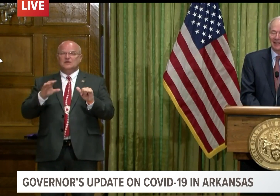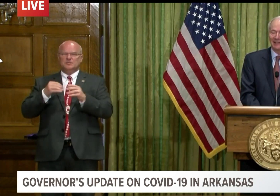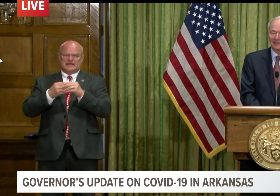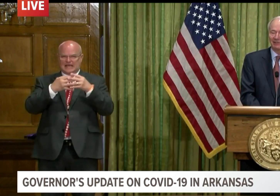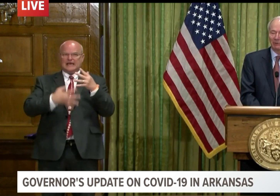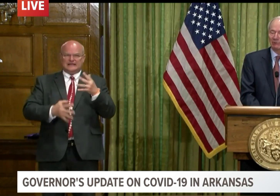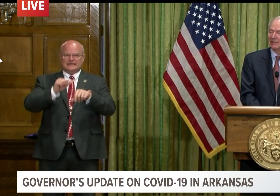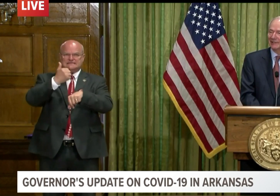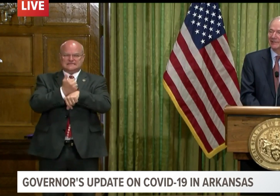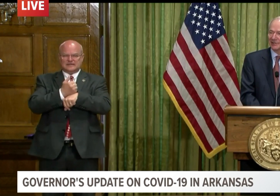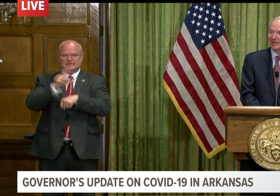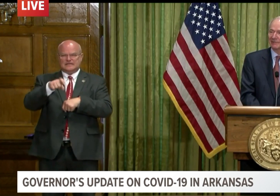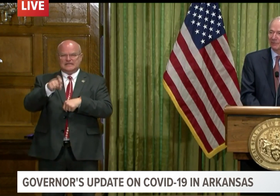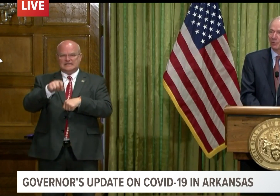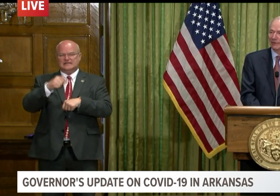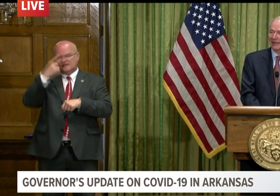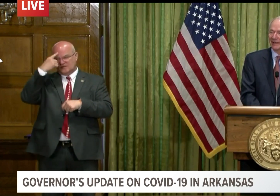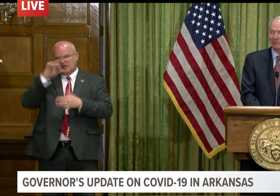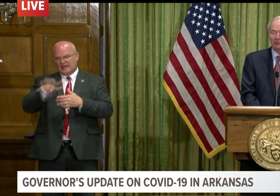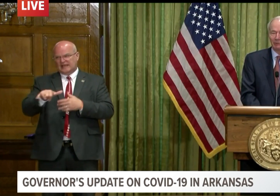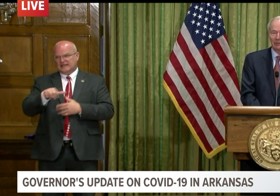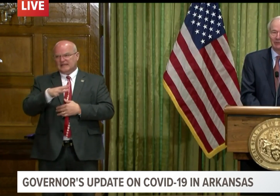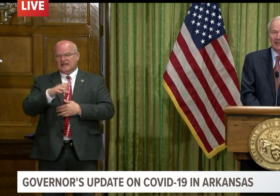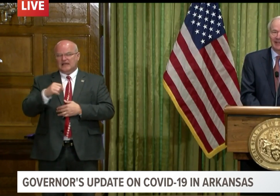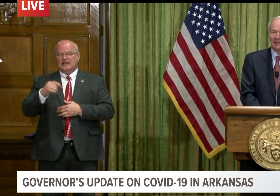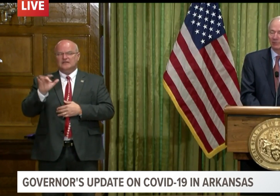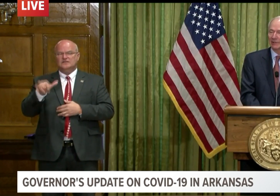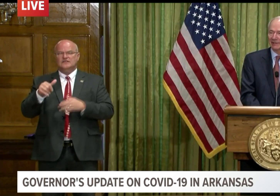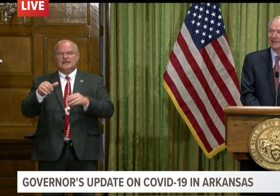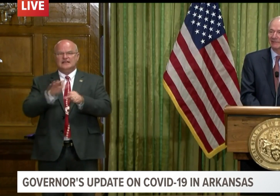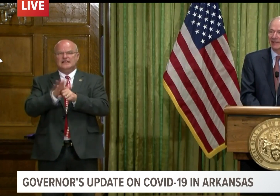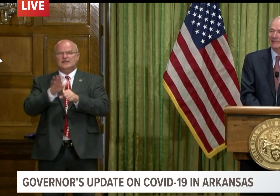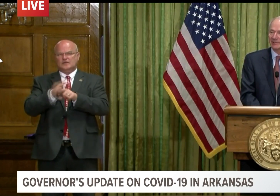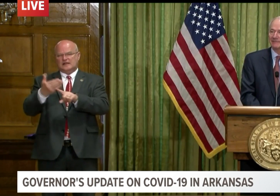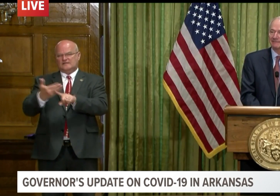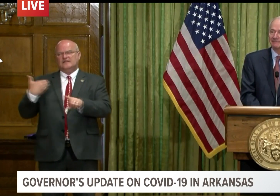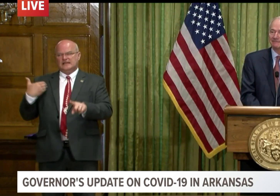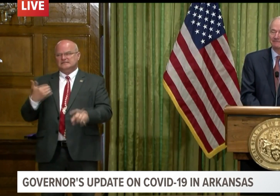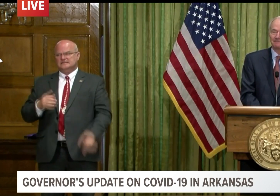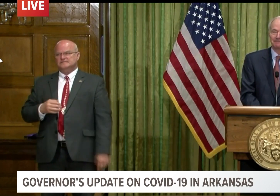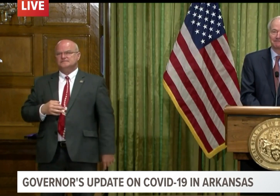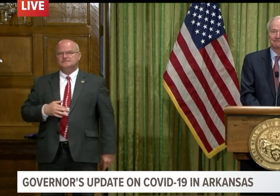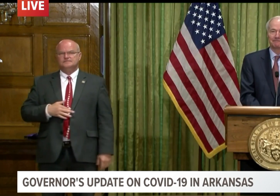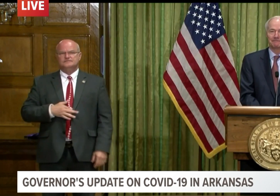be guidelines that we would need to set for that, and we would do that adequately in advance.